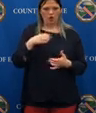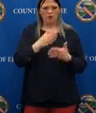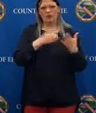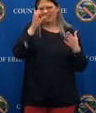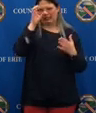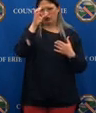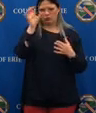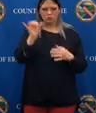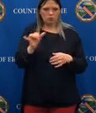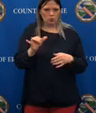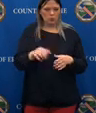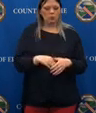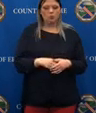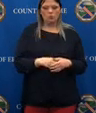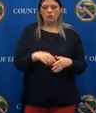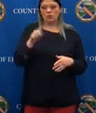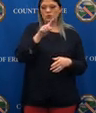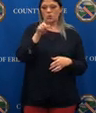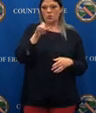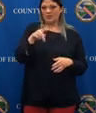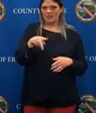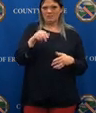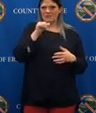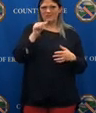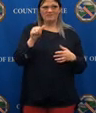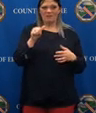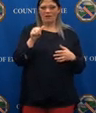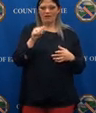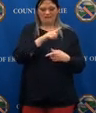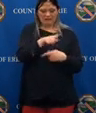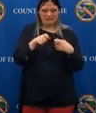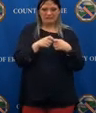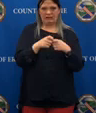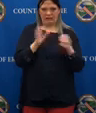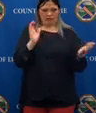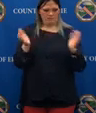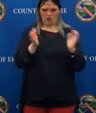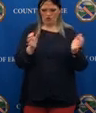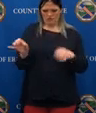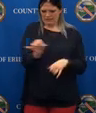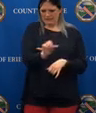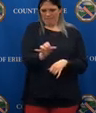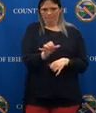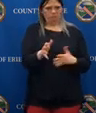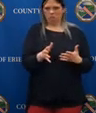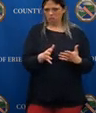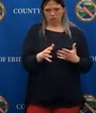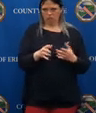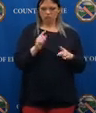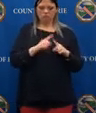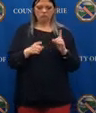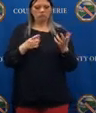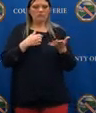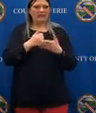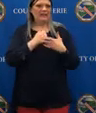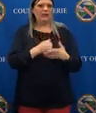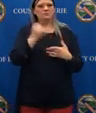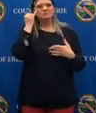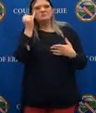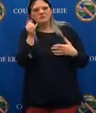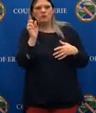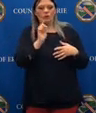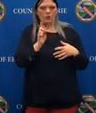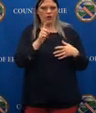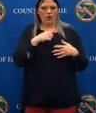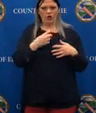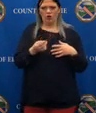Clarence. So the zip code is not an apples-to-apples comparison, but it does give you an idea where the outbreak is. Number 2, last I